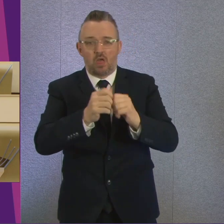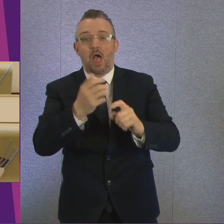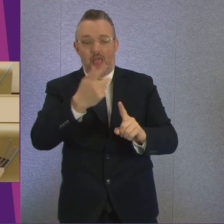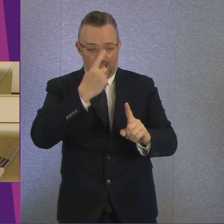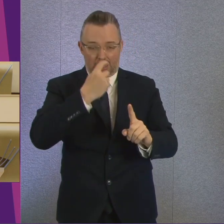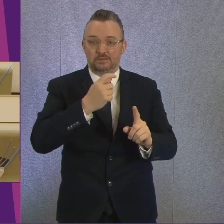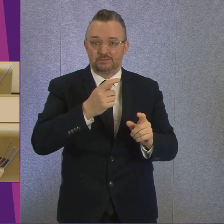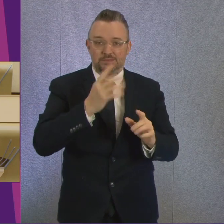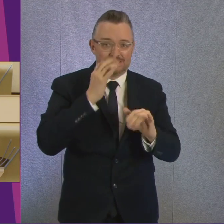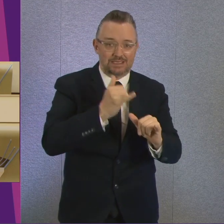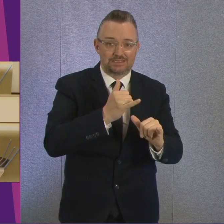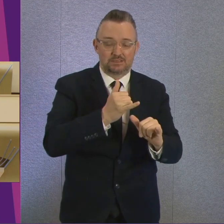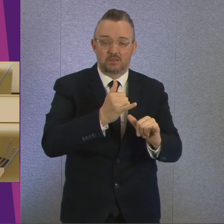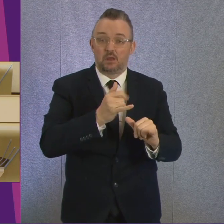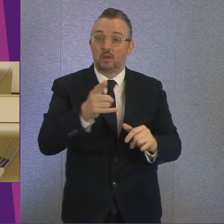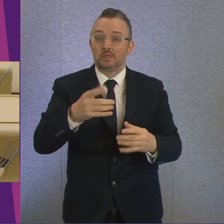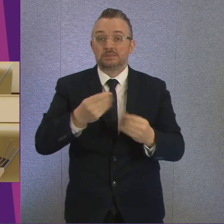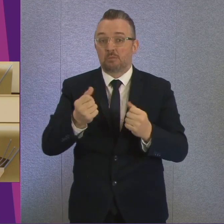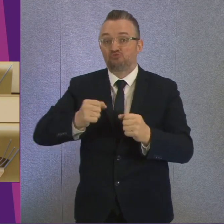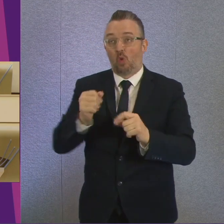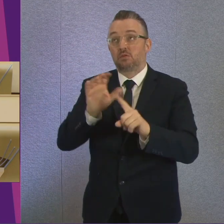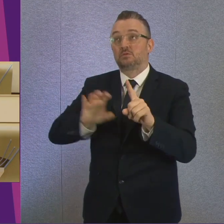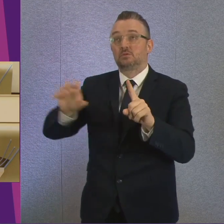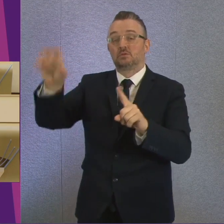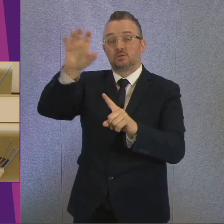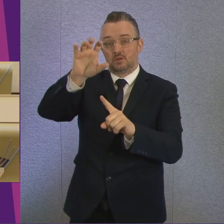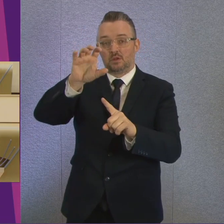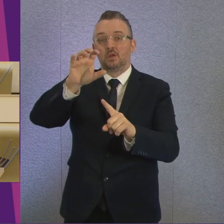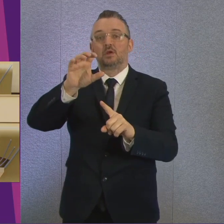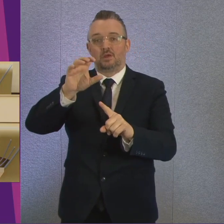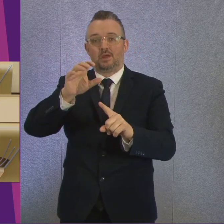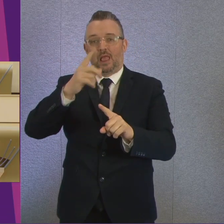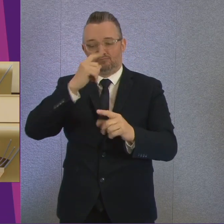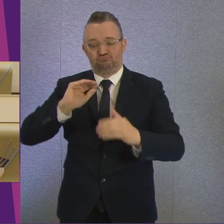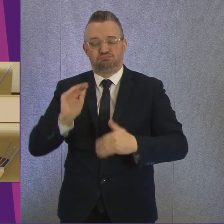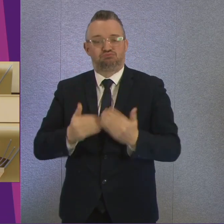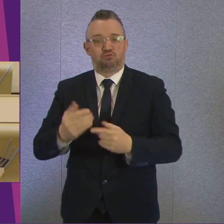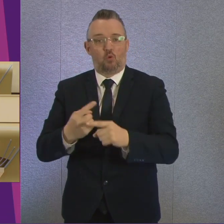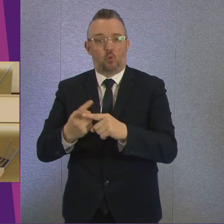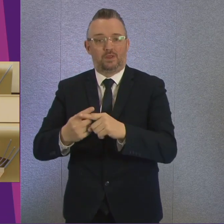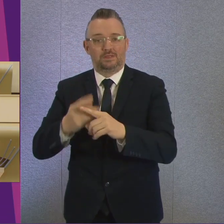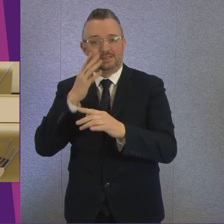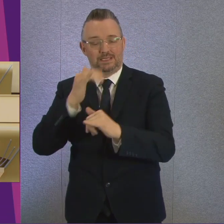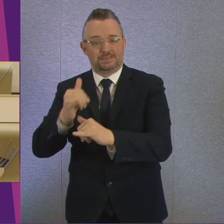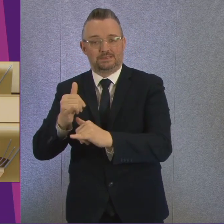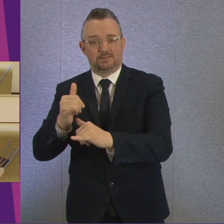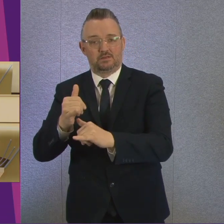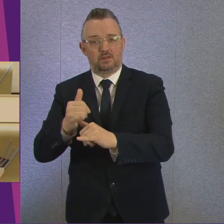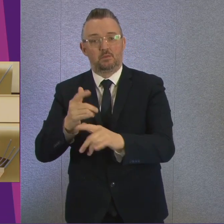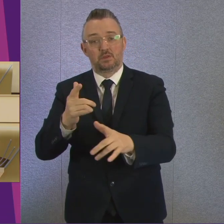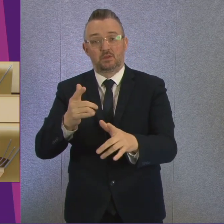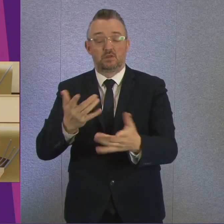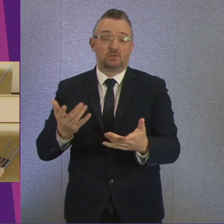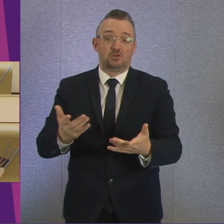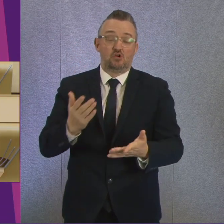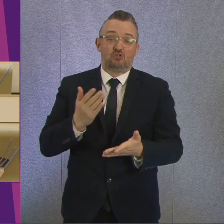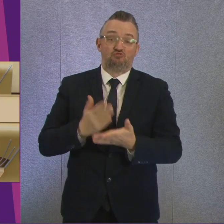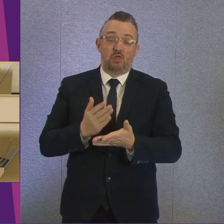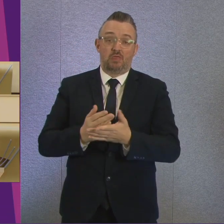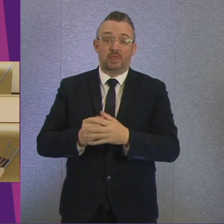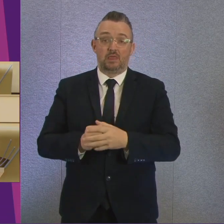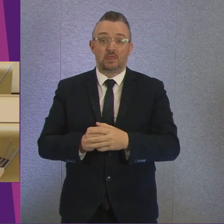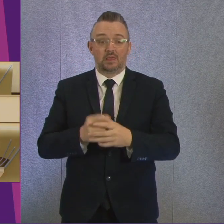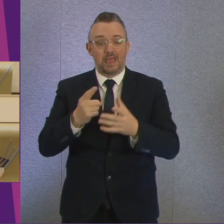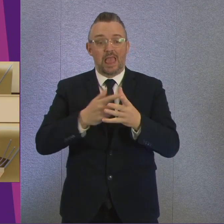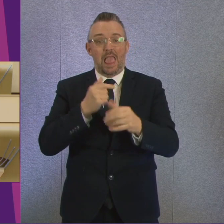Scotland have been very successful in ensuring that numbers go through at pace. But in addition, there should be no need for